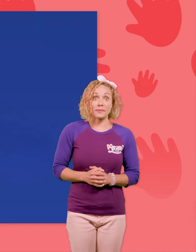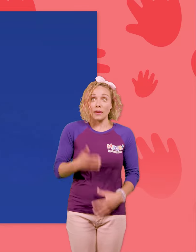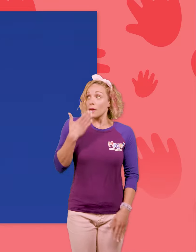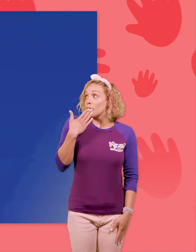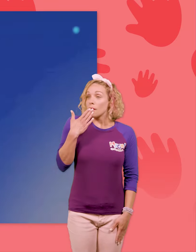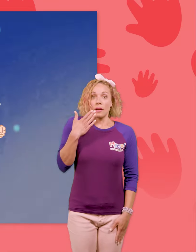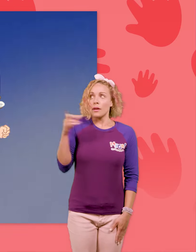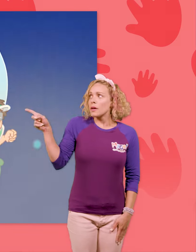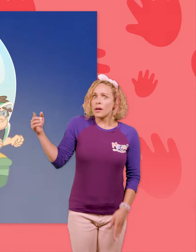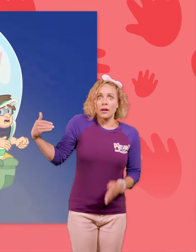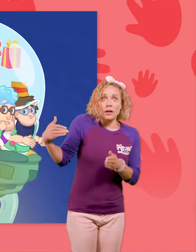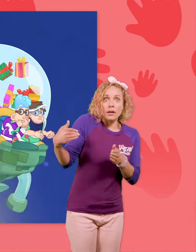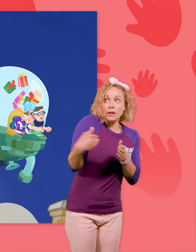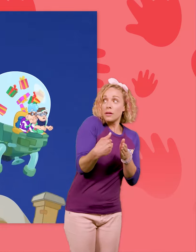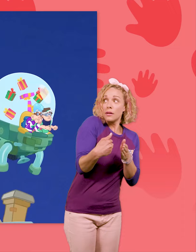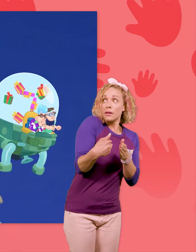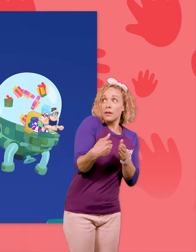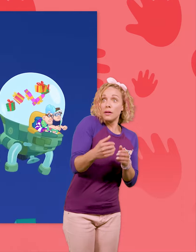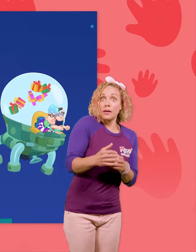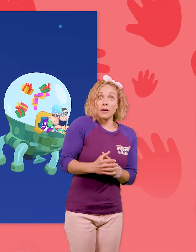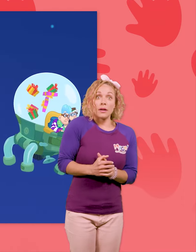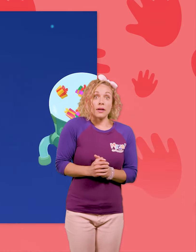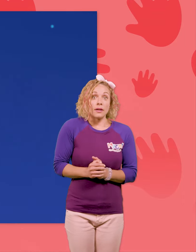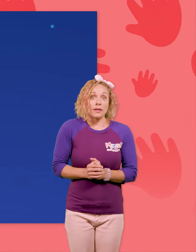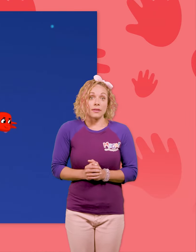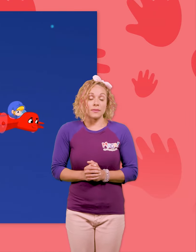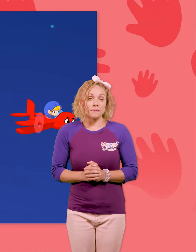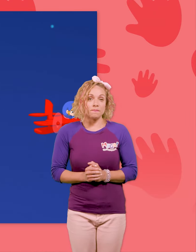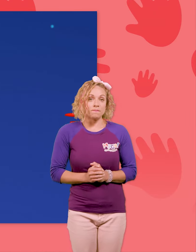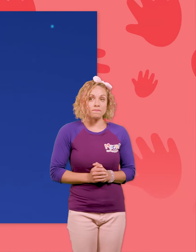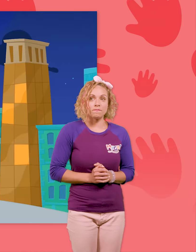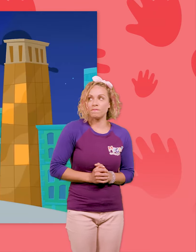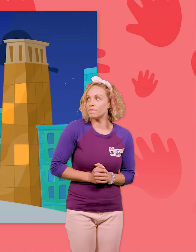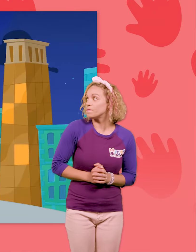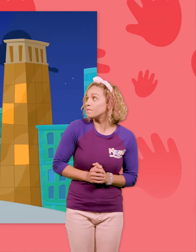Oh no, they are closing in on us, Stein.